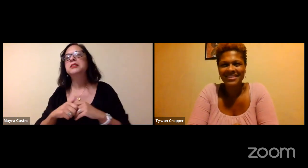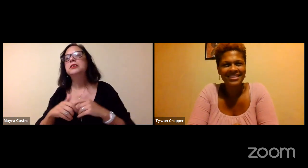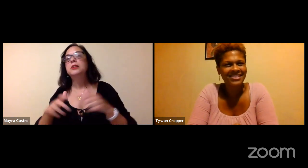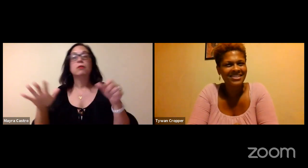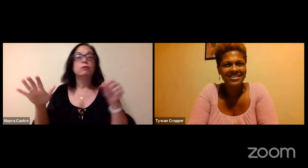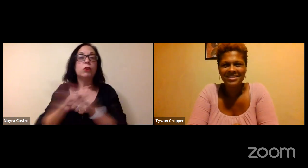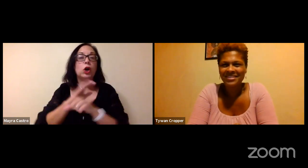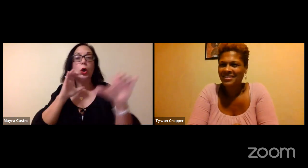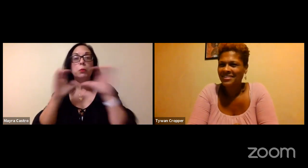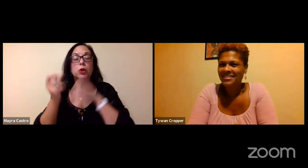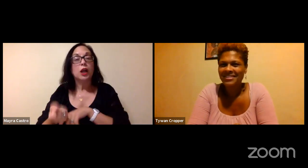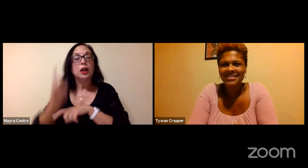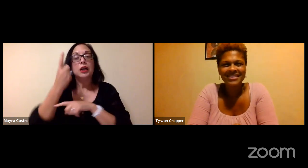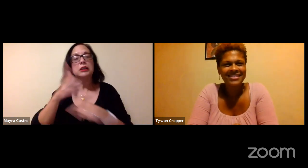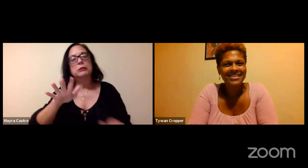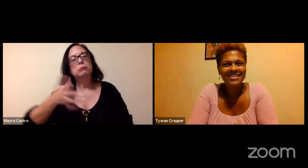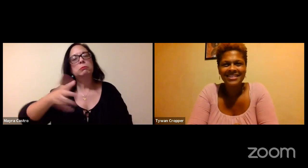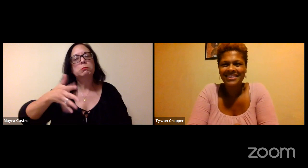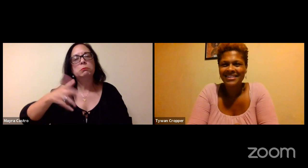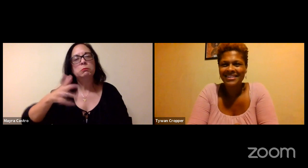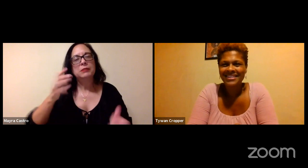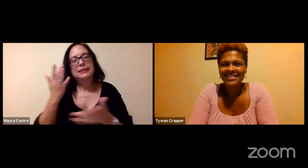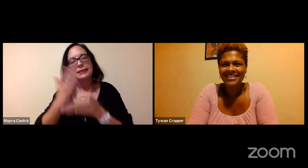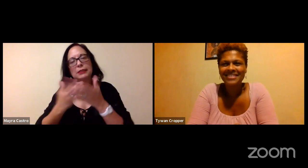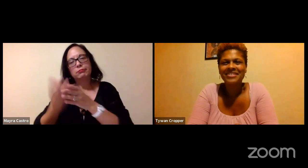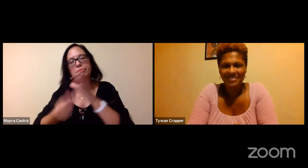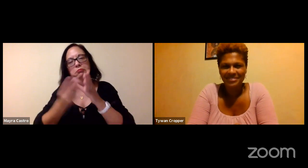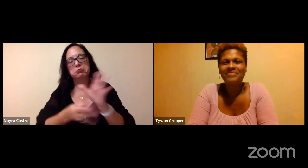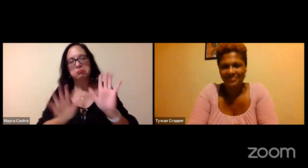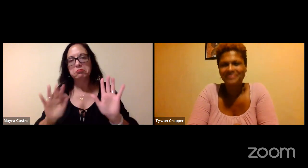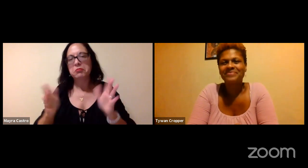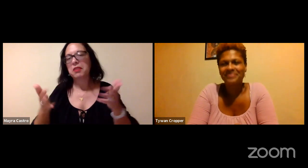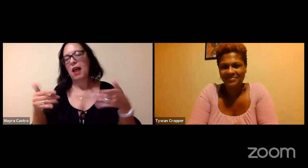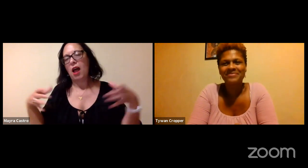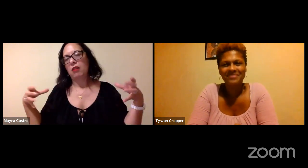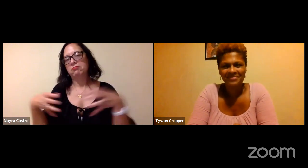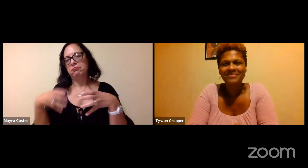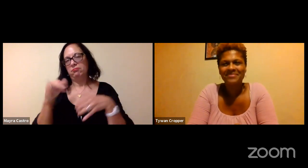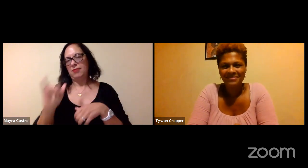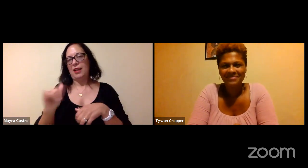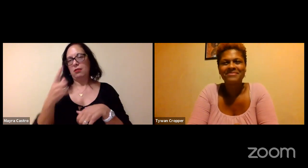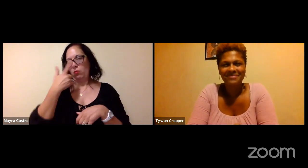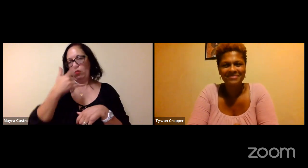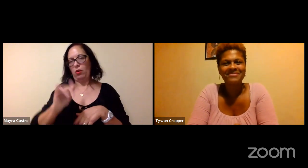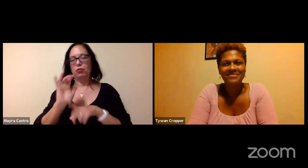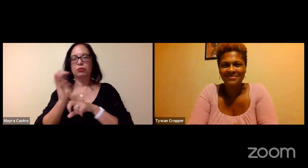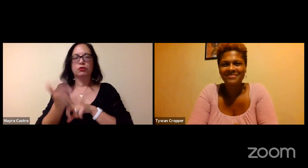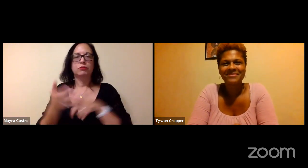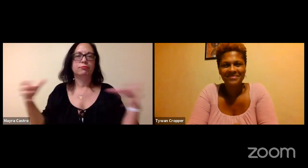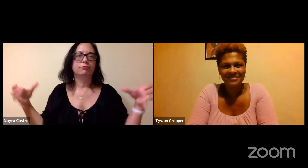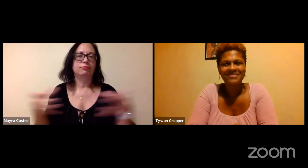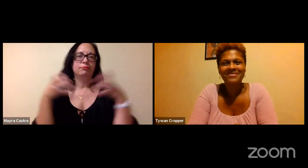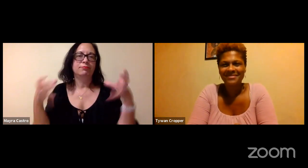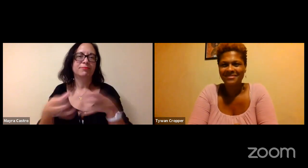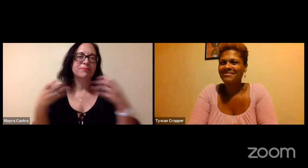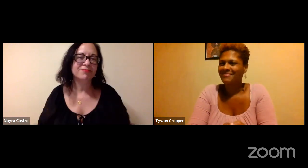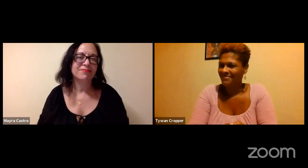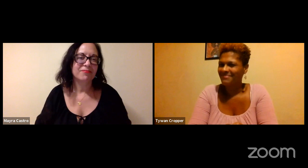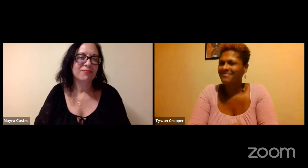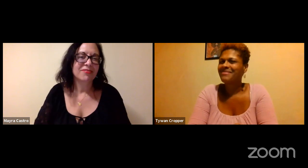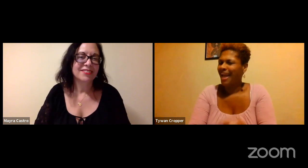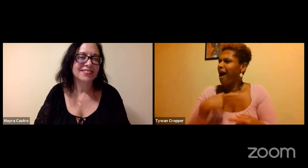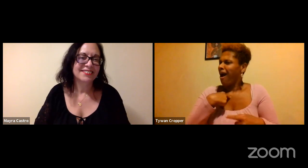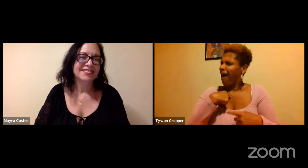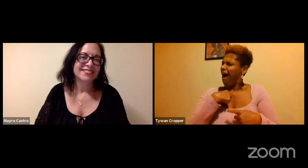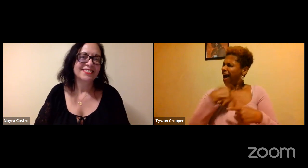staying at home. I was very fortunate. But again, you know, communication was a little weak because, you know, I was